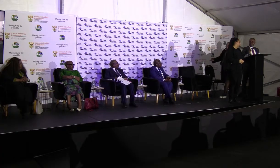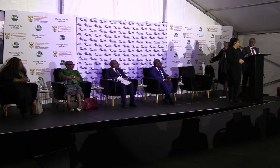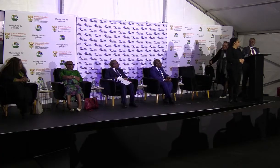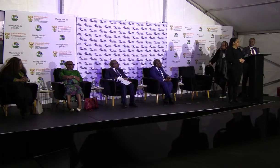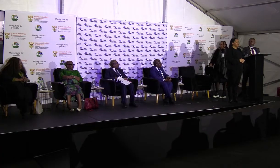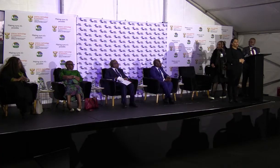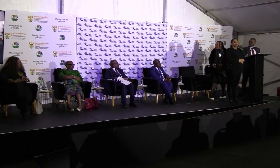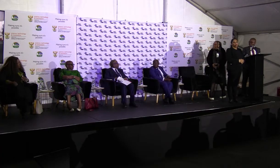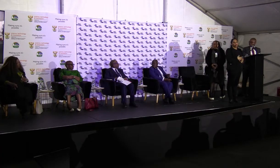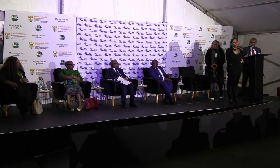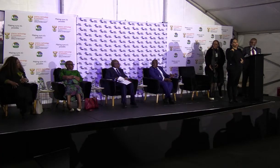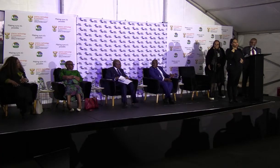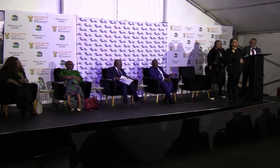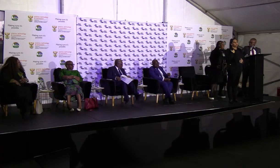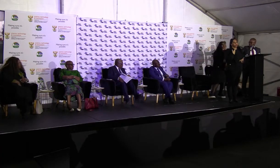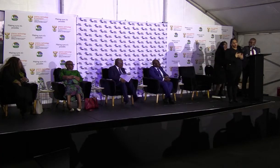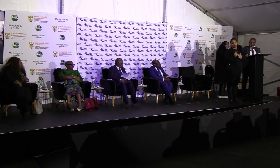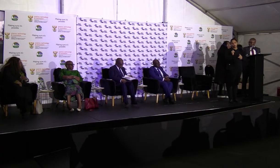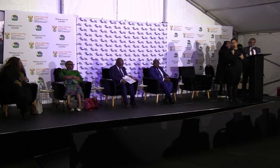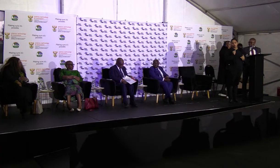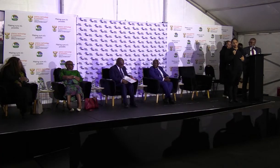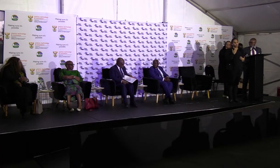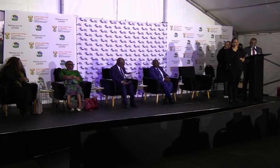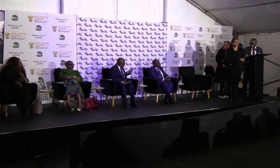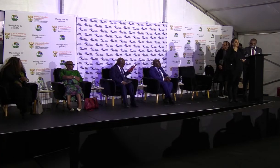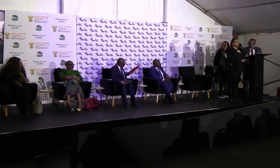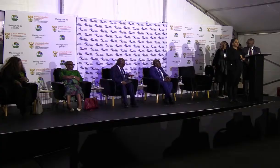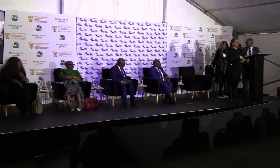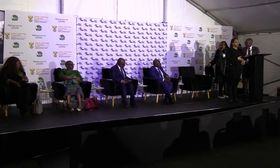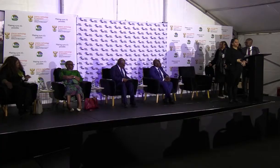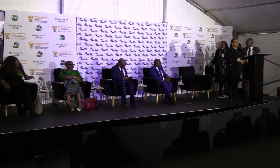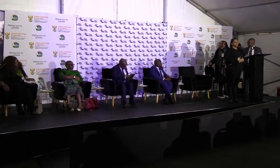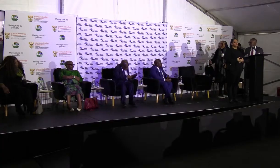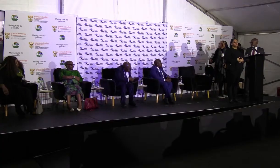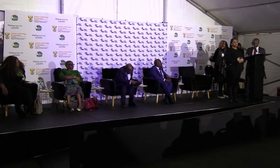Okay, so Minister, may I invite you and the panel on stage?